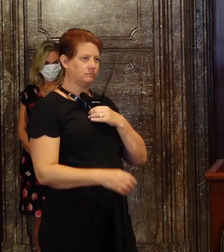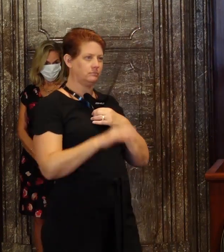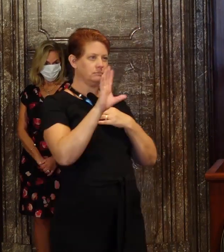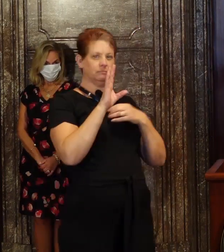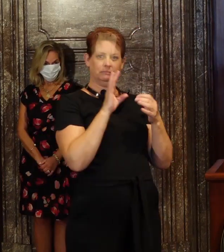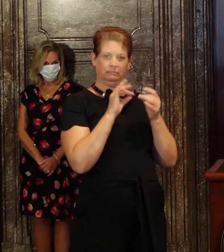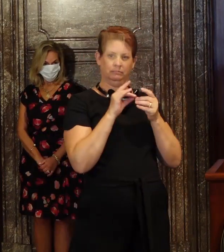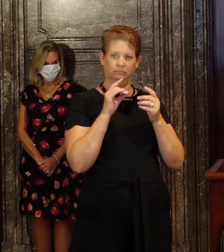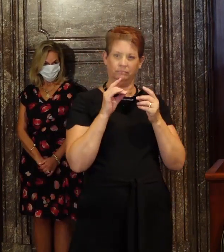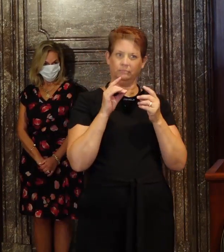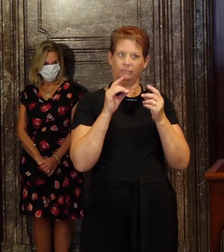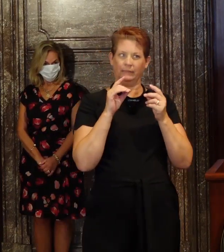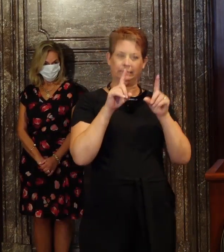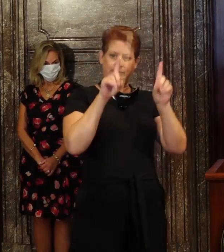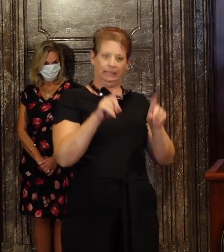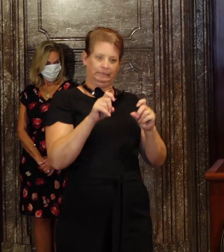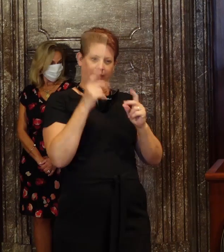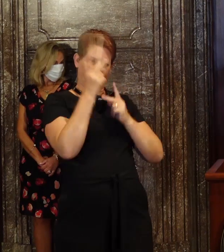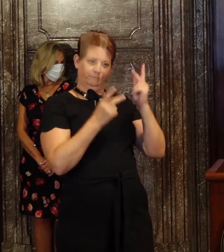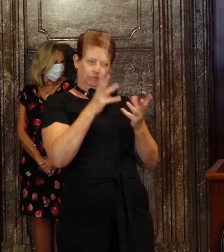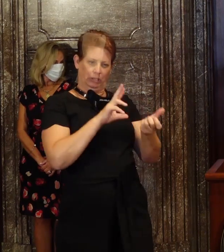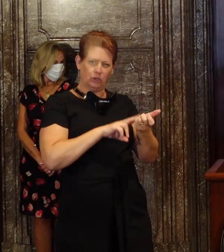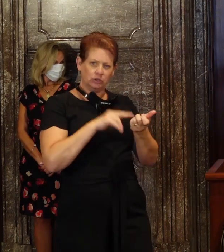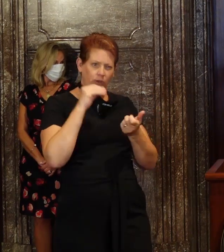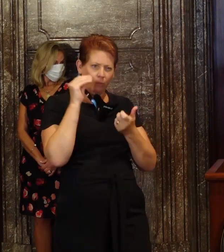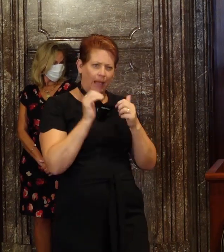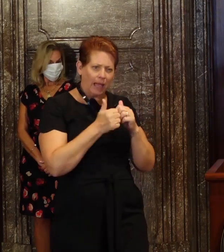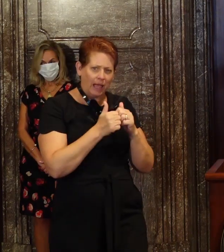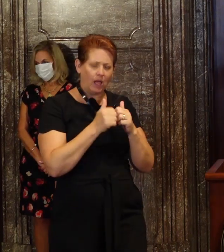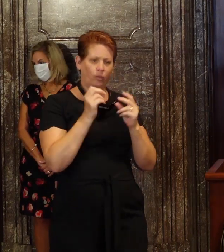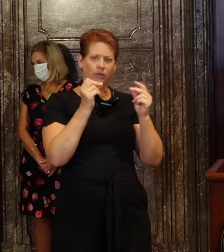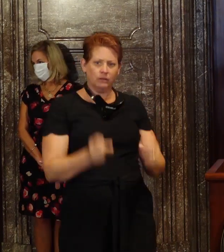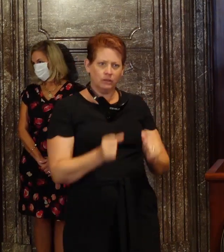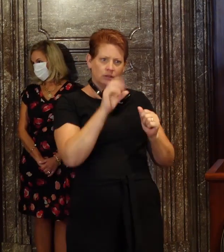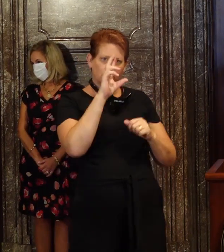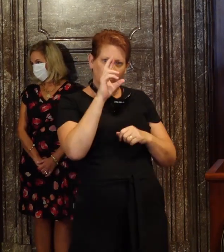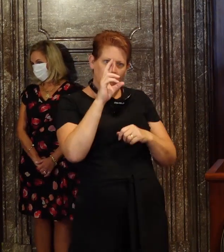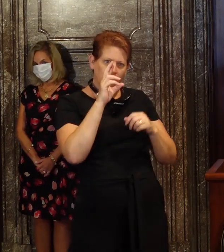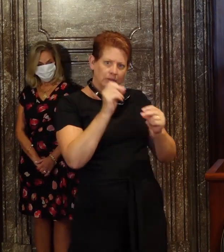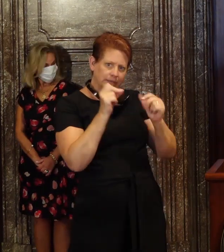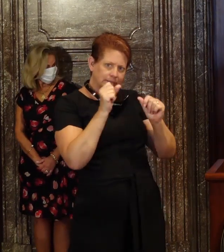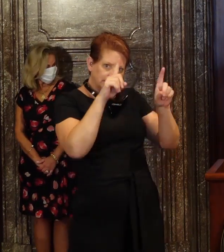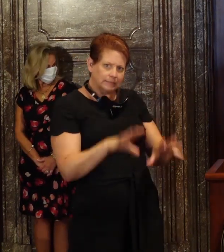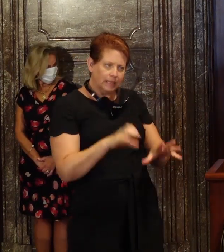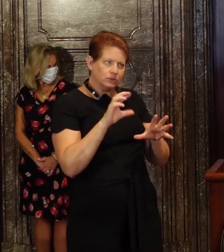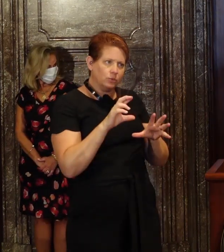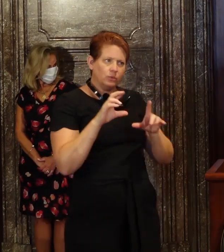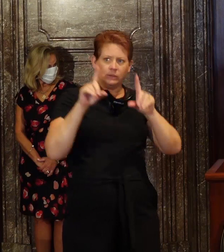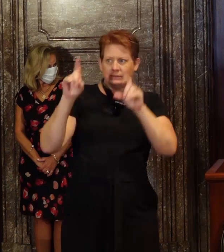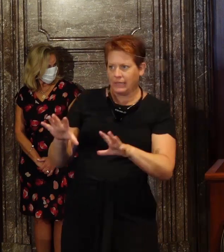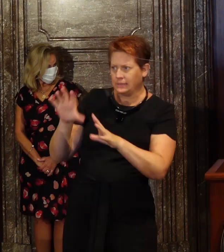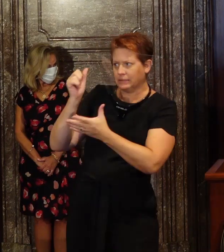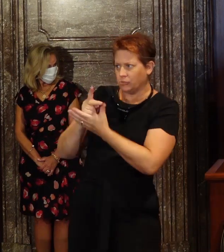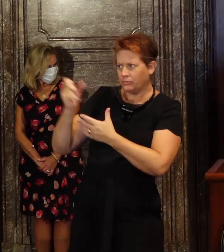visitors for the nursing homes, how exactly is that going to work? Is there going to be instant rapid testing for the visitors? Is it going to be get tested and they'll approve you to